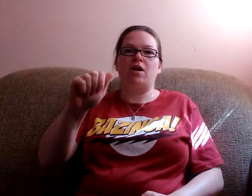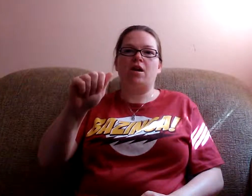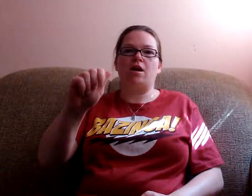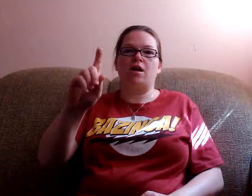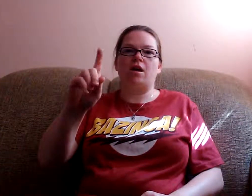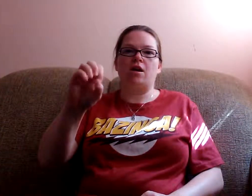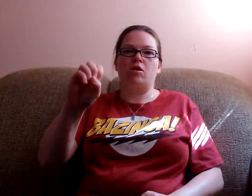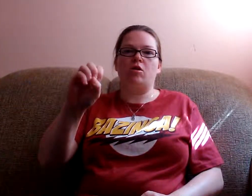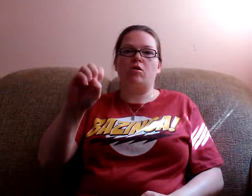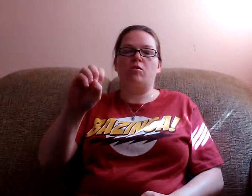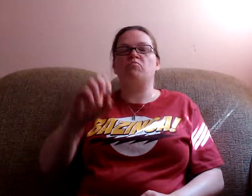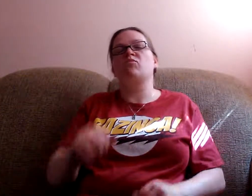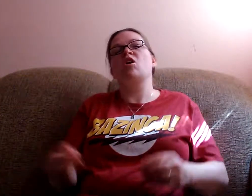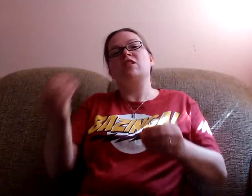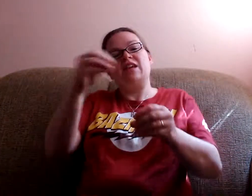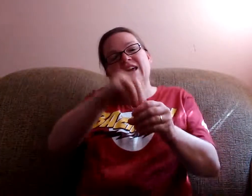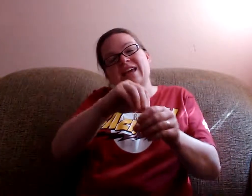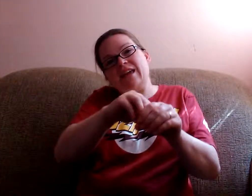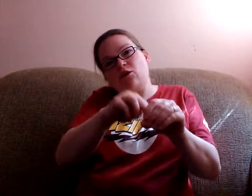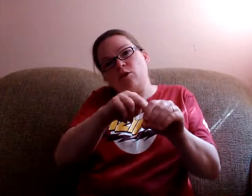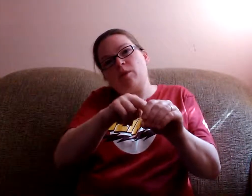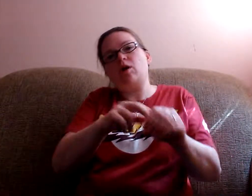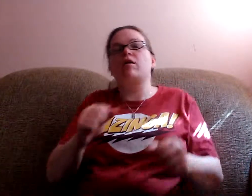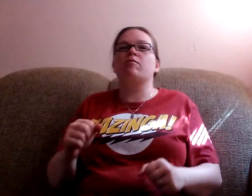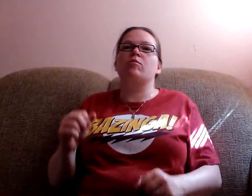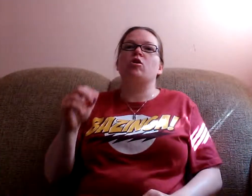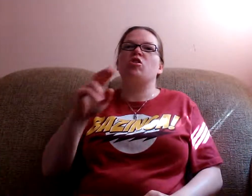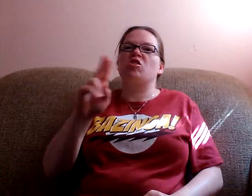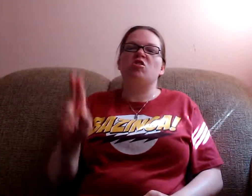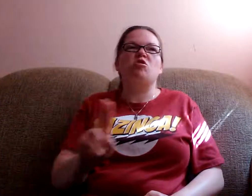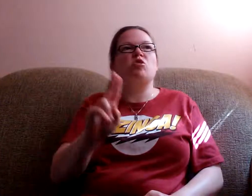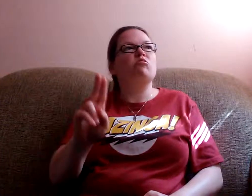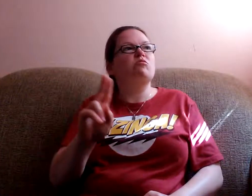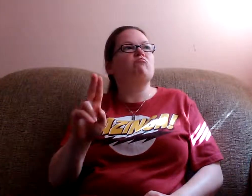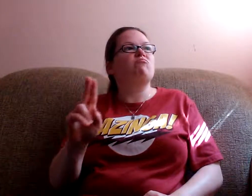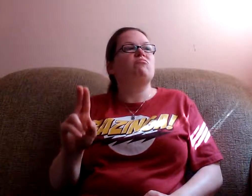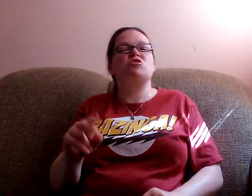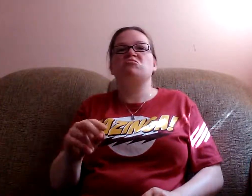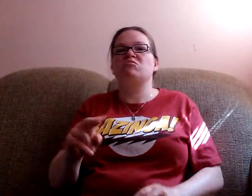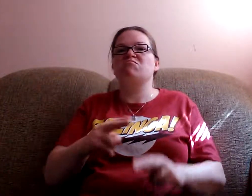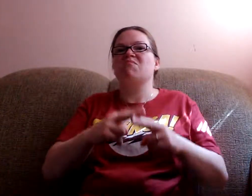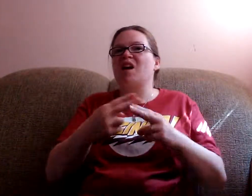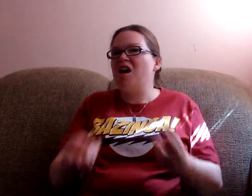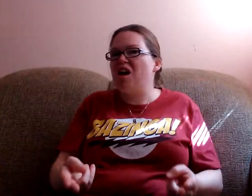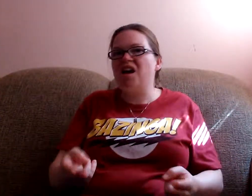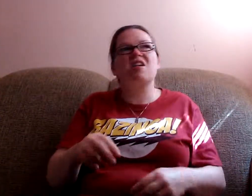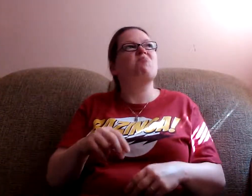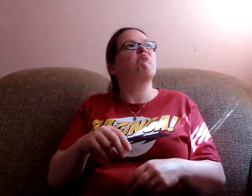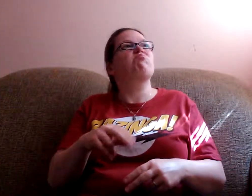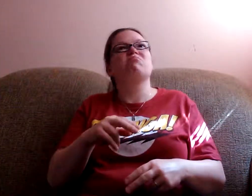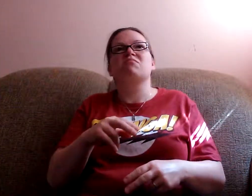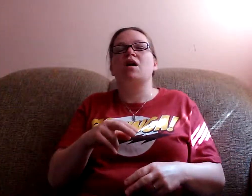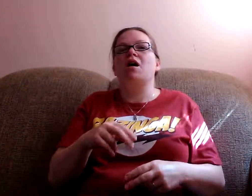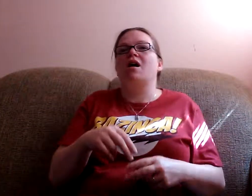cooked carrots or even scrambled egg. So the first thing you do is you put your rice on, and you just follow the recipe for the